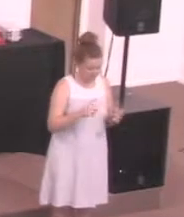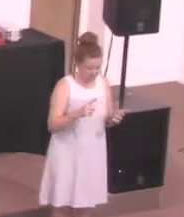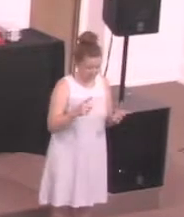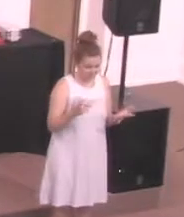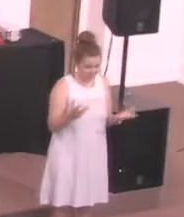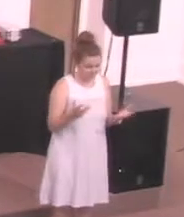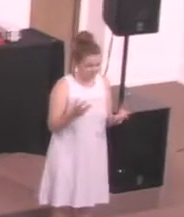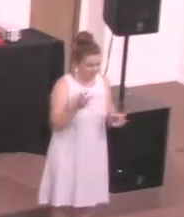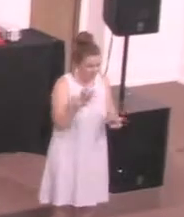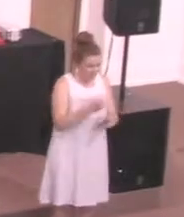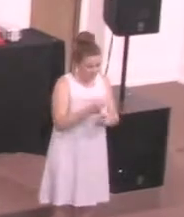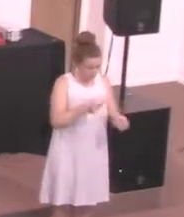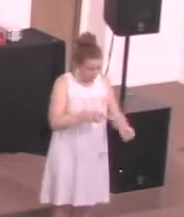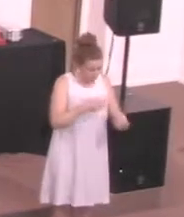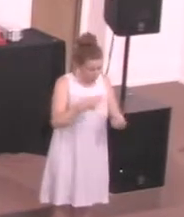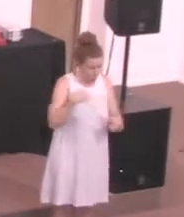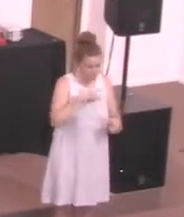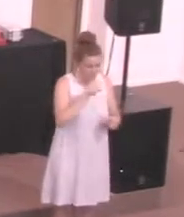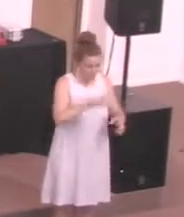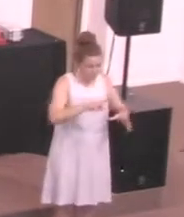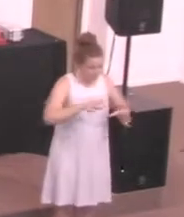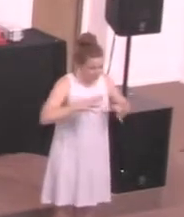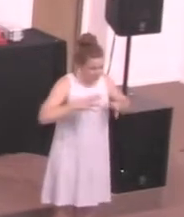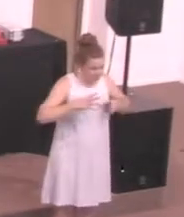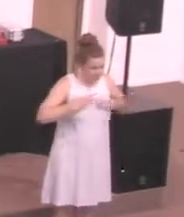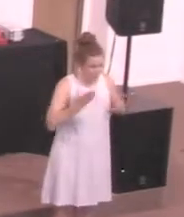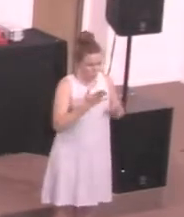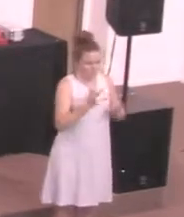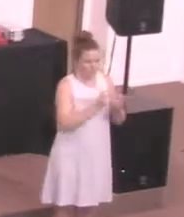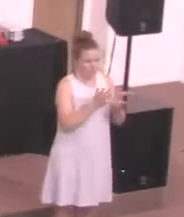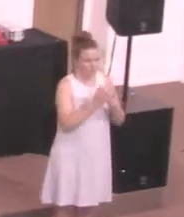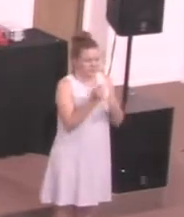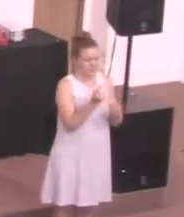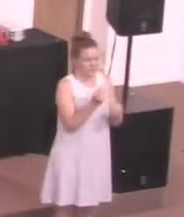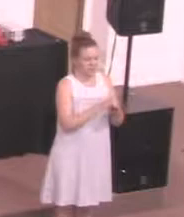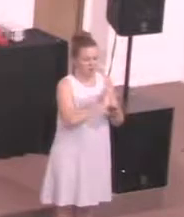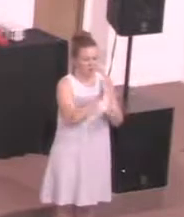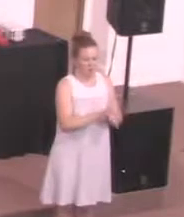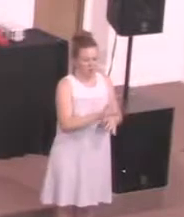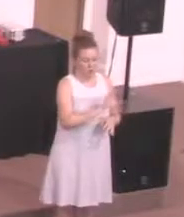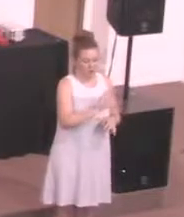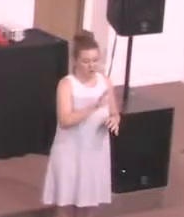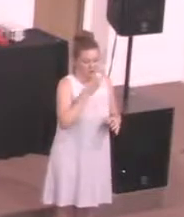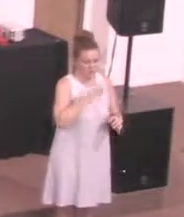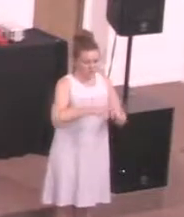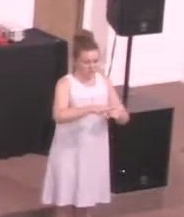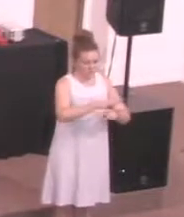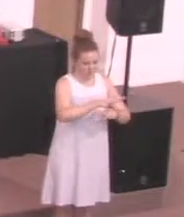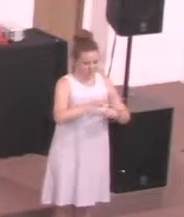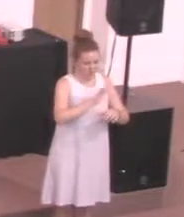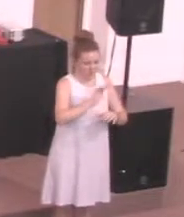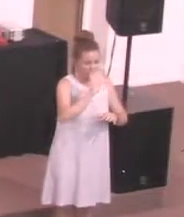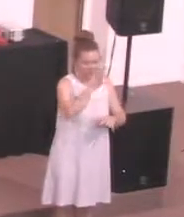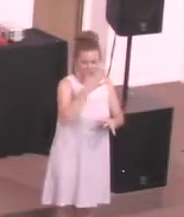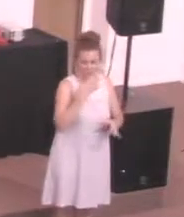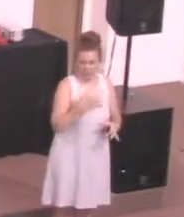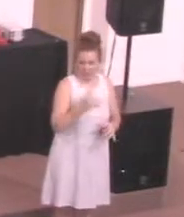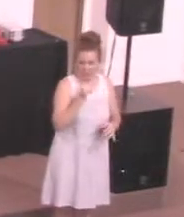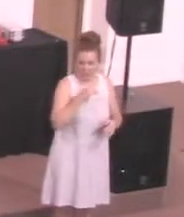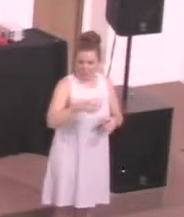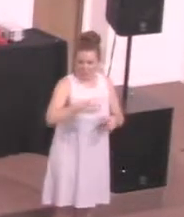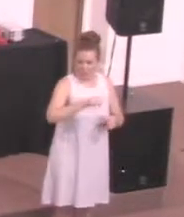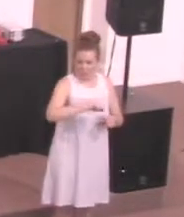us. So we need to accept what Jesus did on the cross and be covered by his blood and let it pour out.